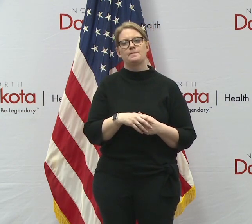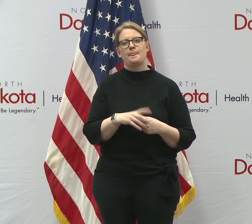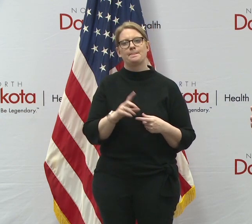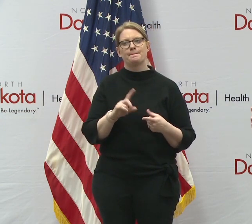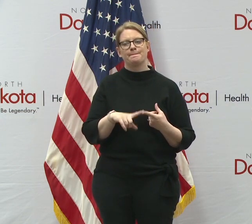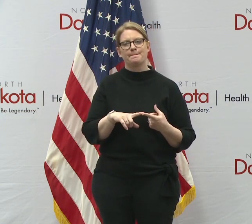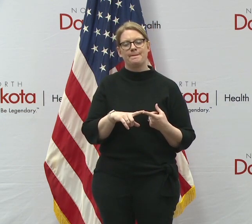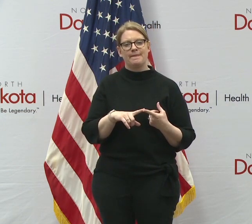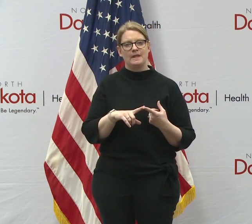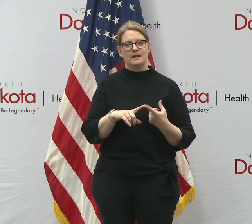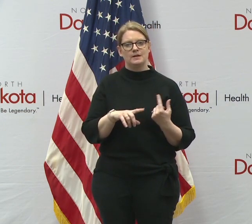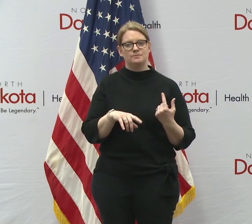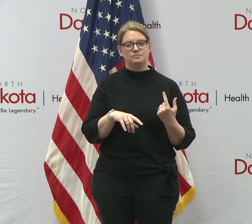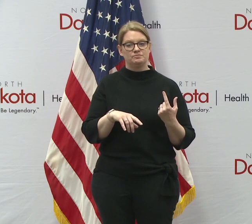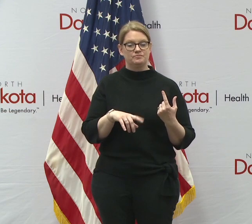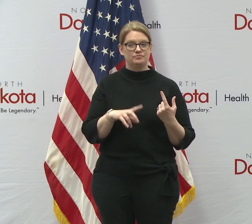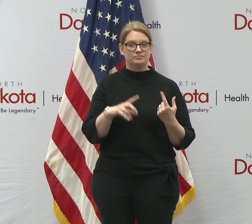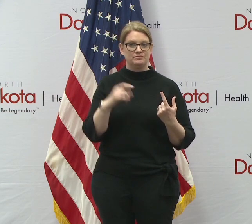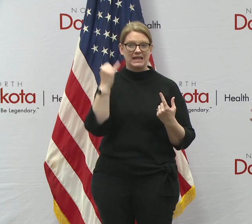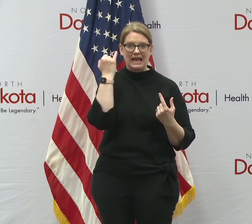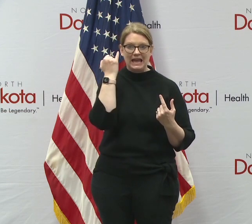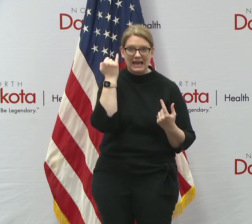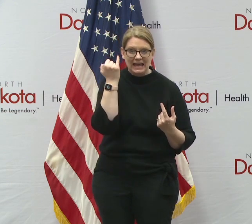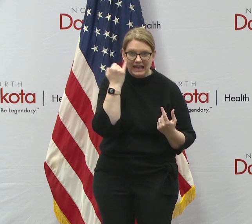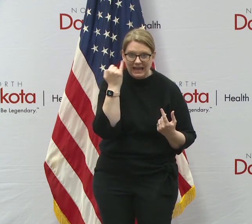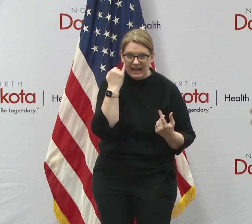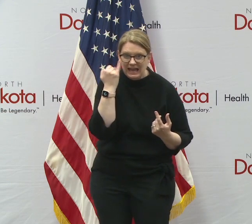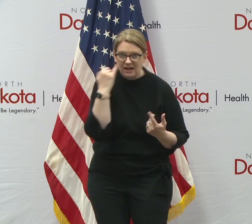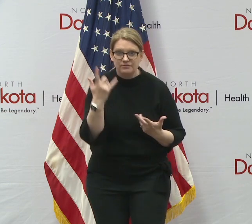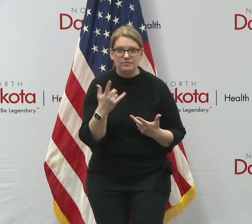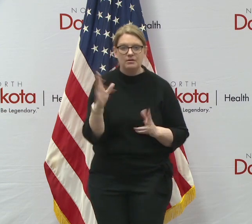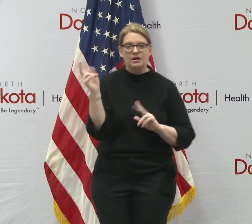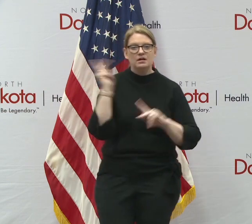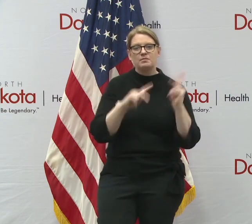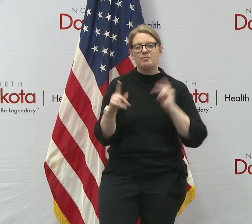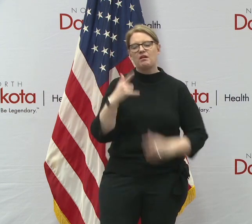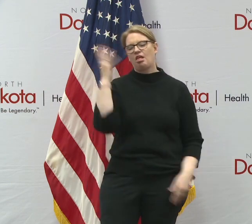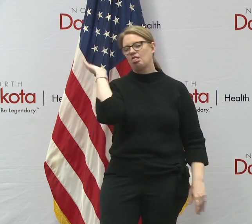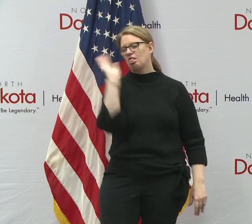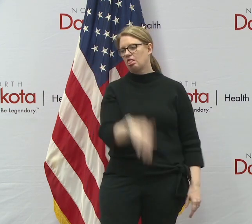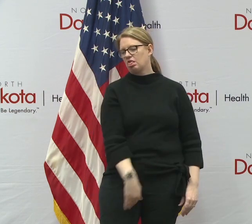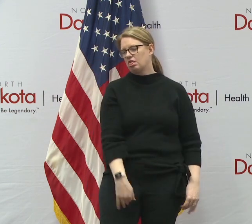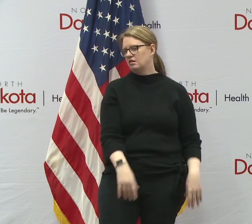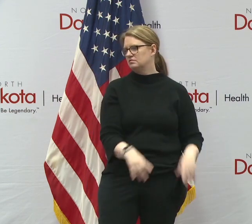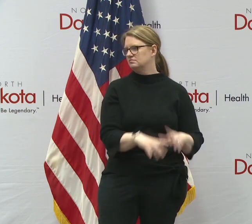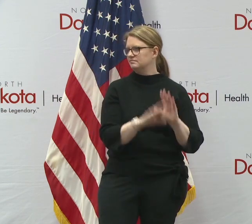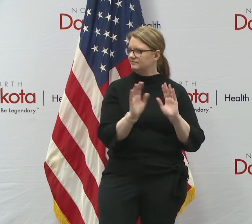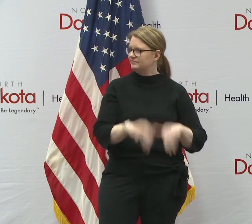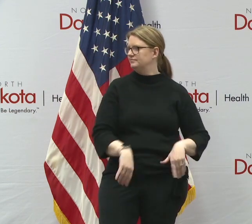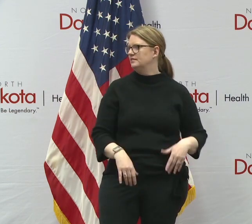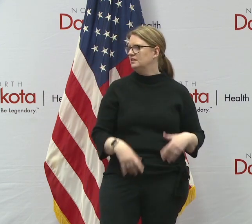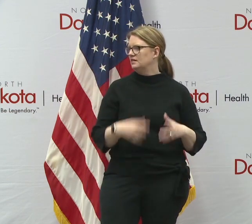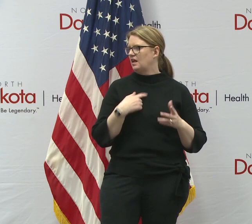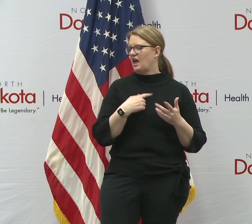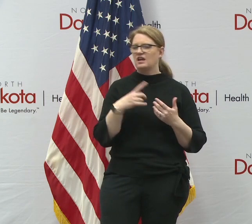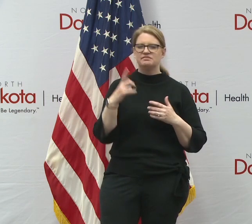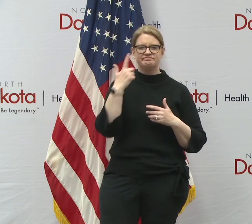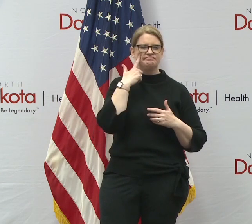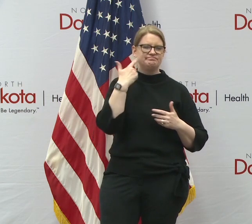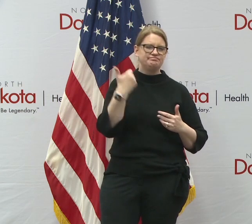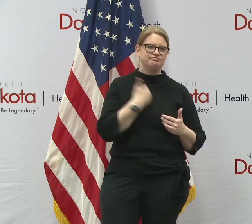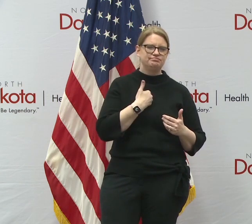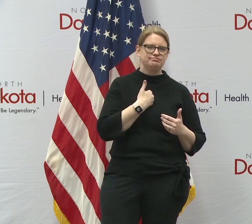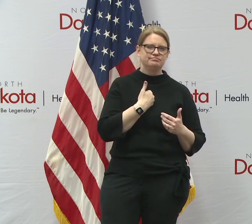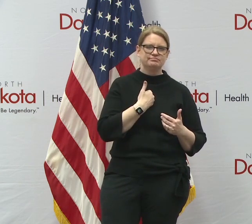If no one pays any attention to the social distancing, the keep physical distance rules that we have, then our peak will come